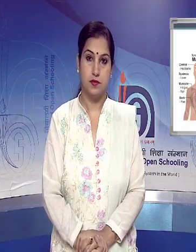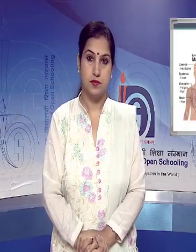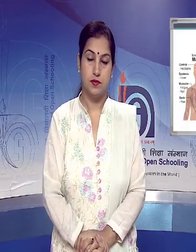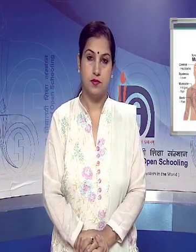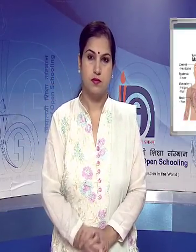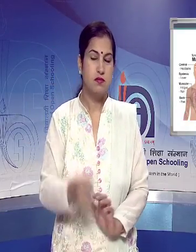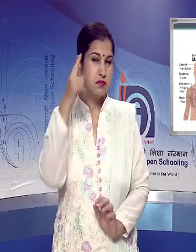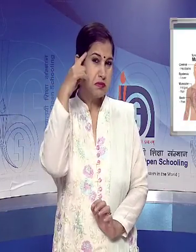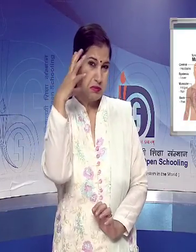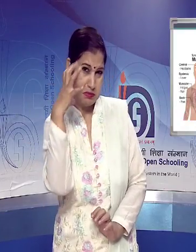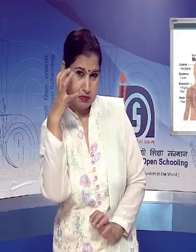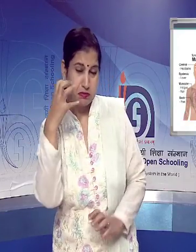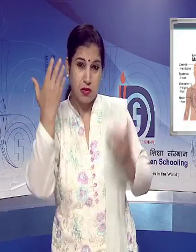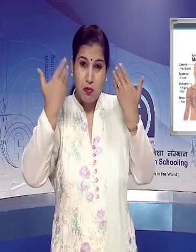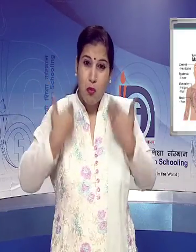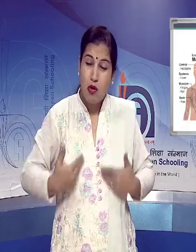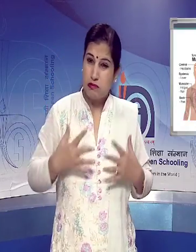headache and body ache,